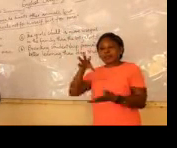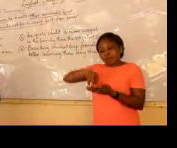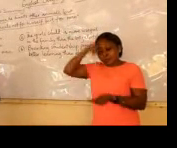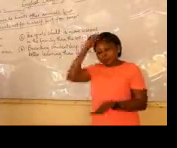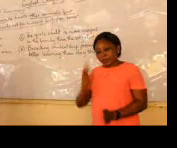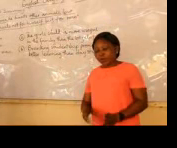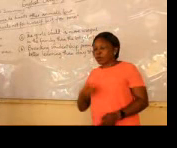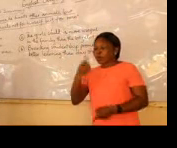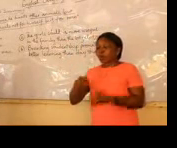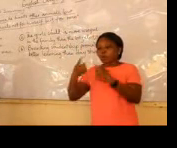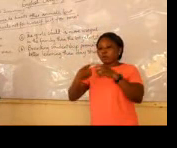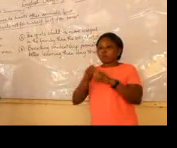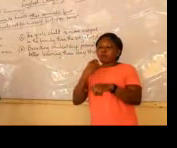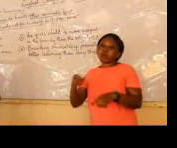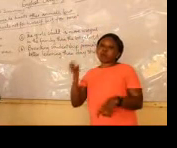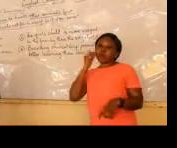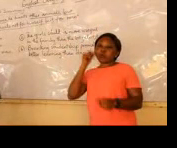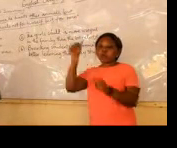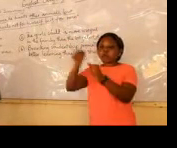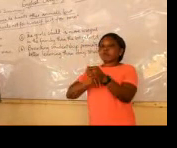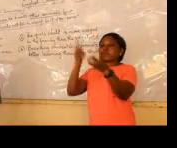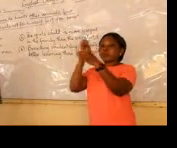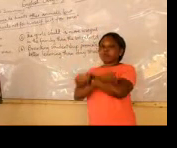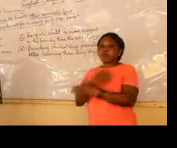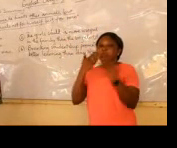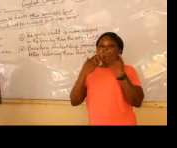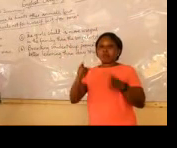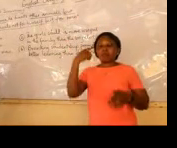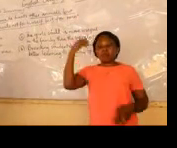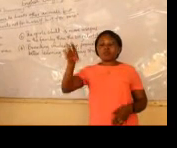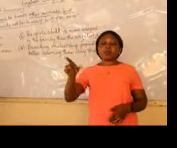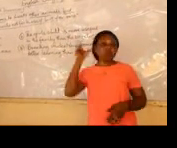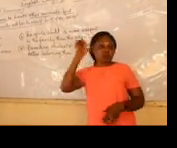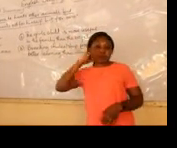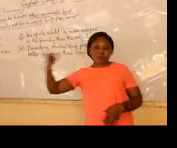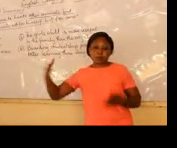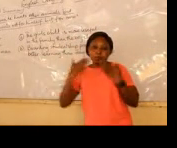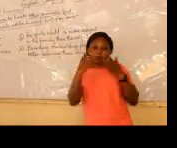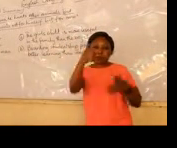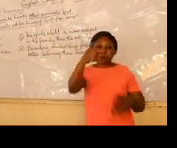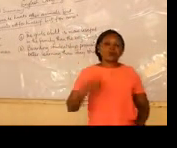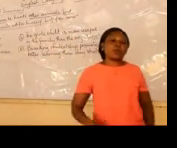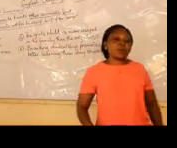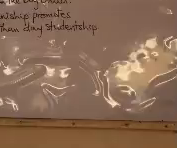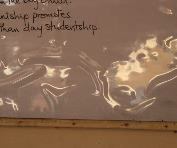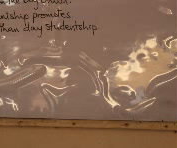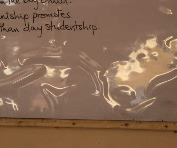listening. Thank you.